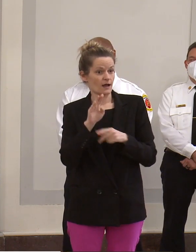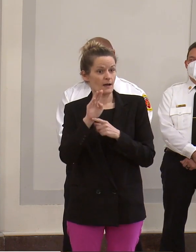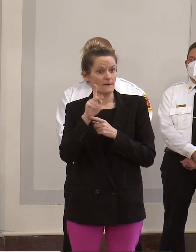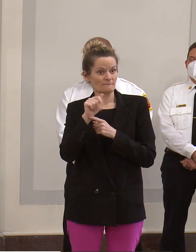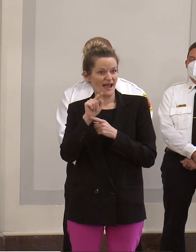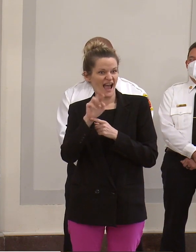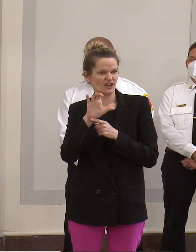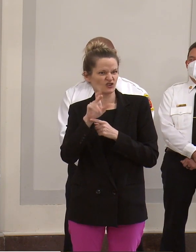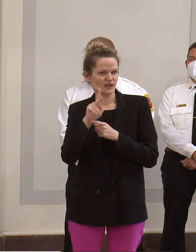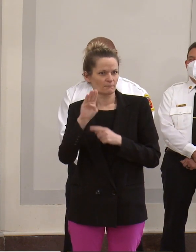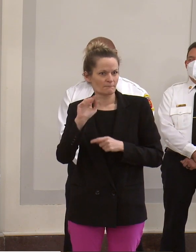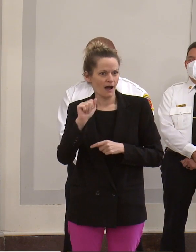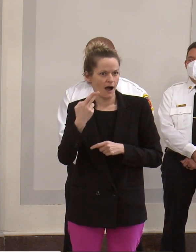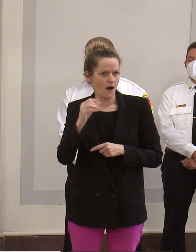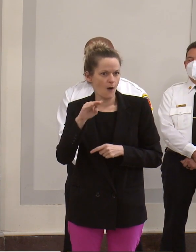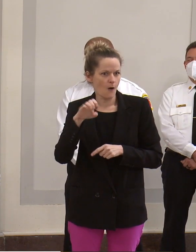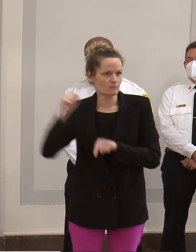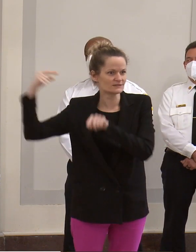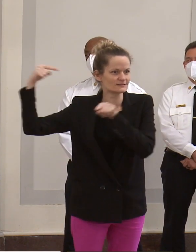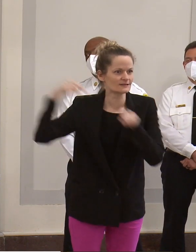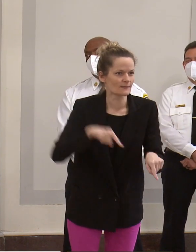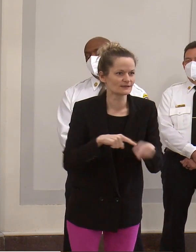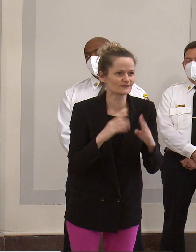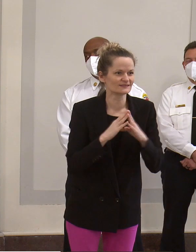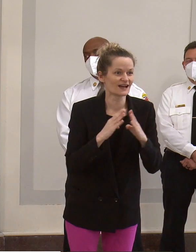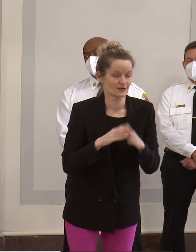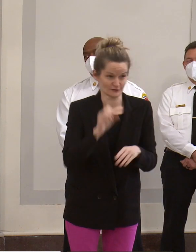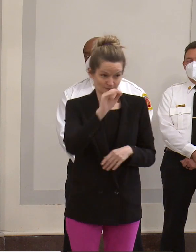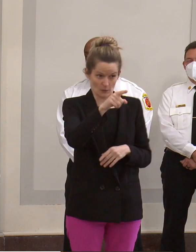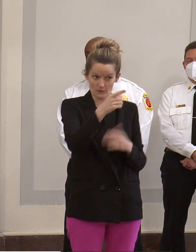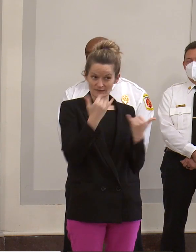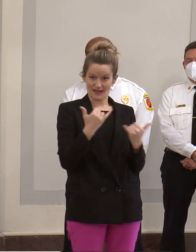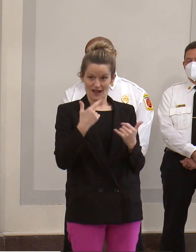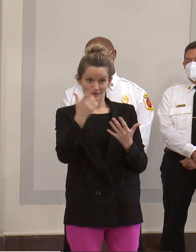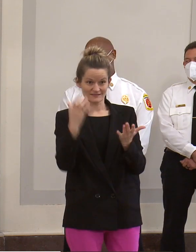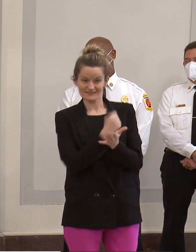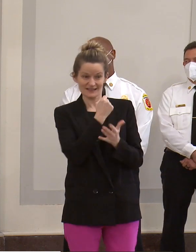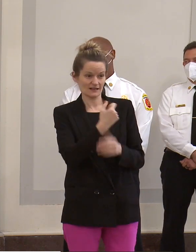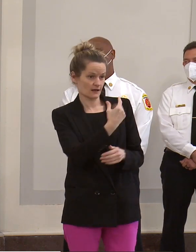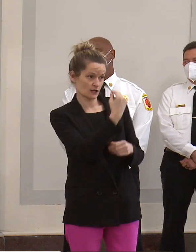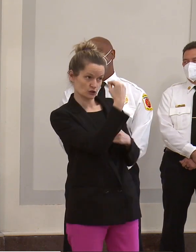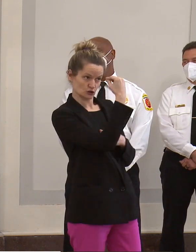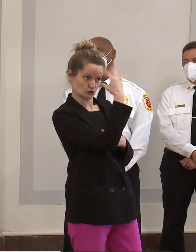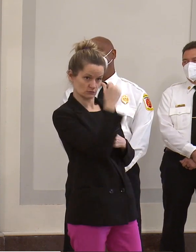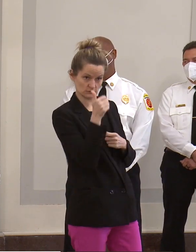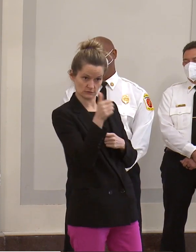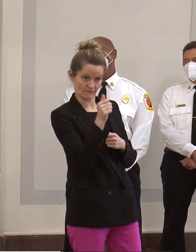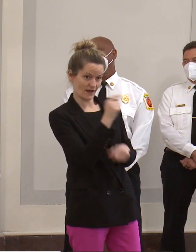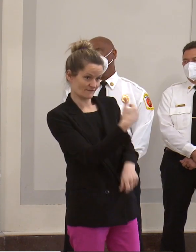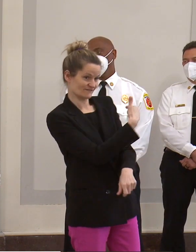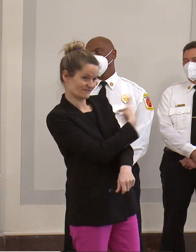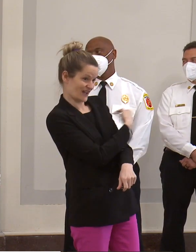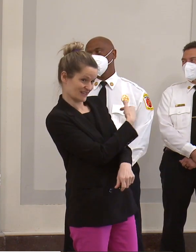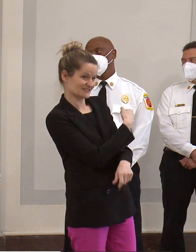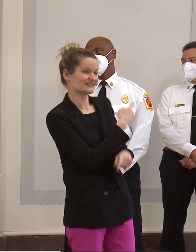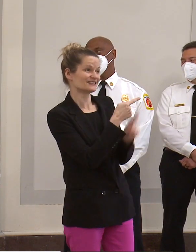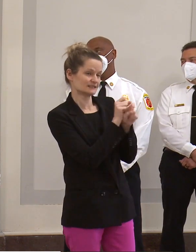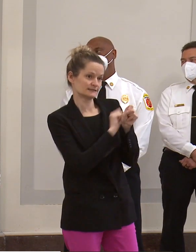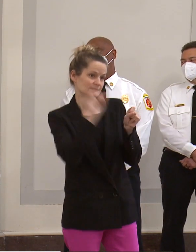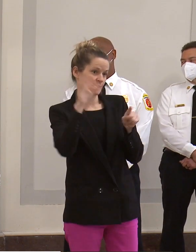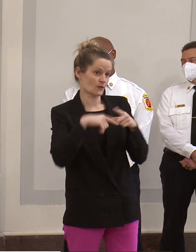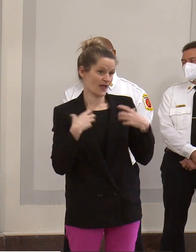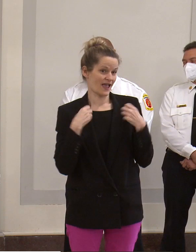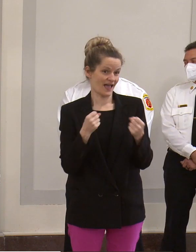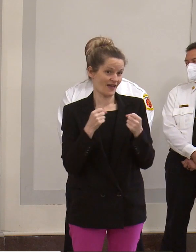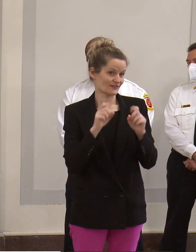our vaccination clinics, snap a selfie in front of our health department's banner, tag at Be More Healthy on Instagram,